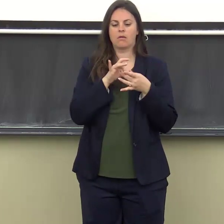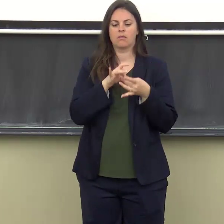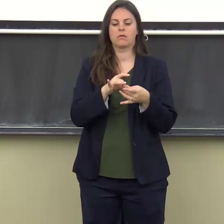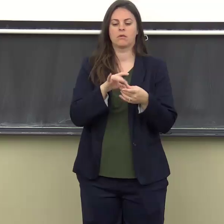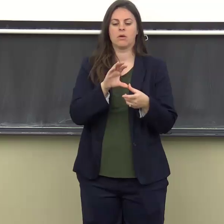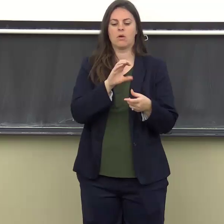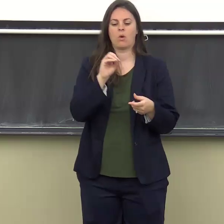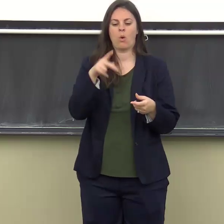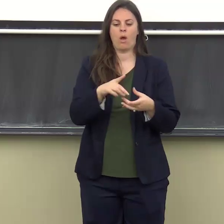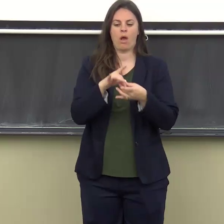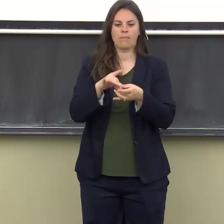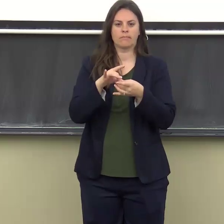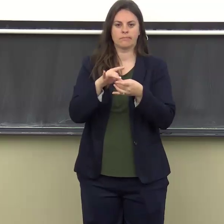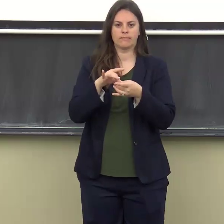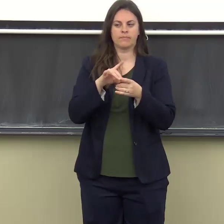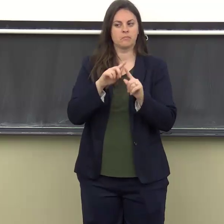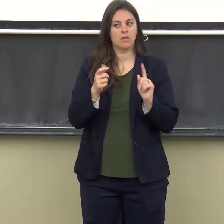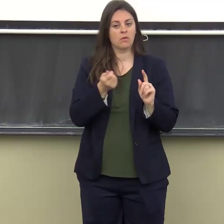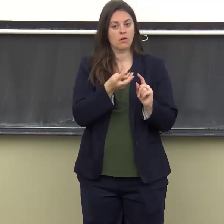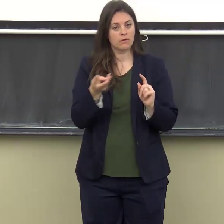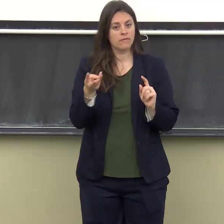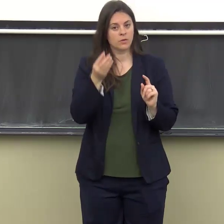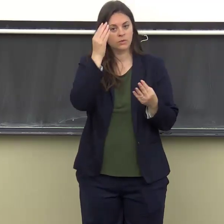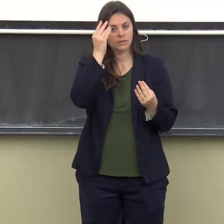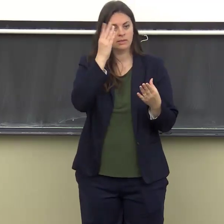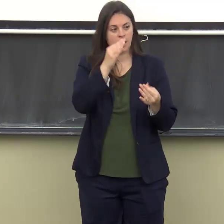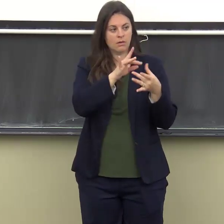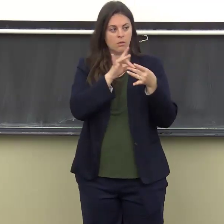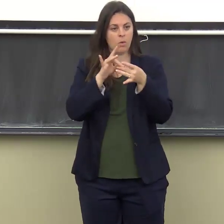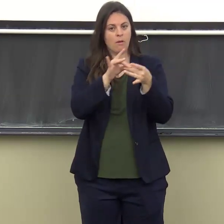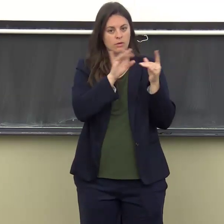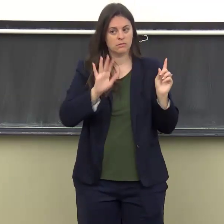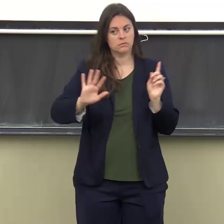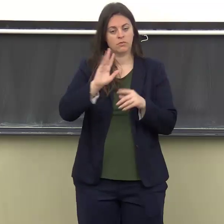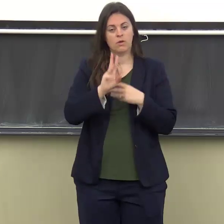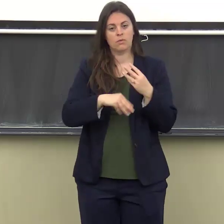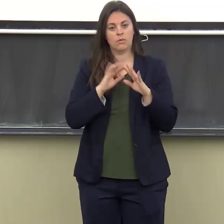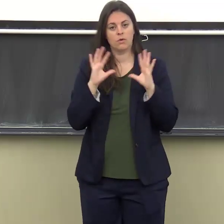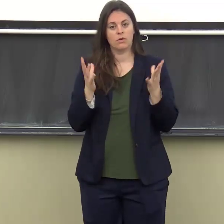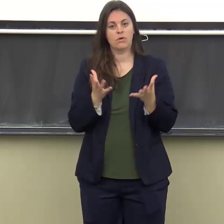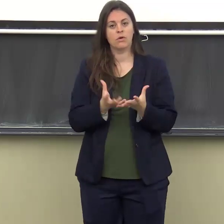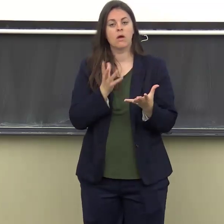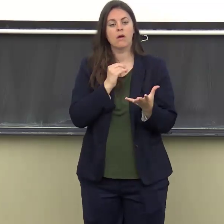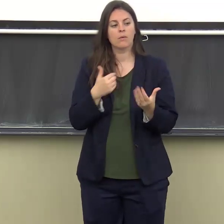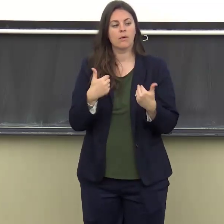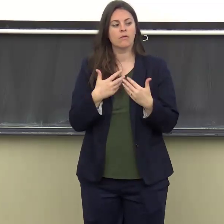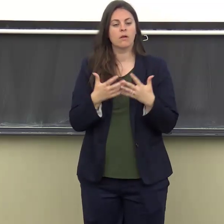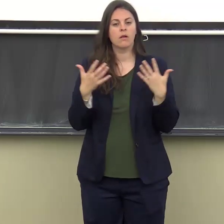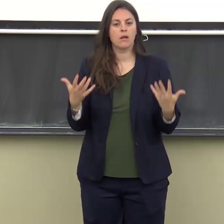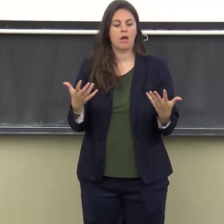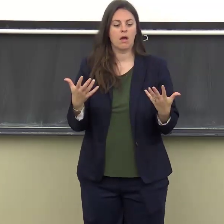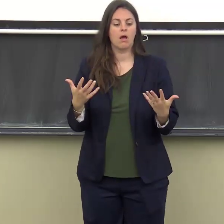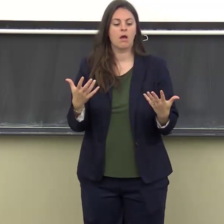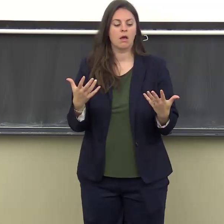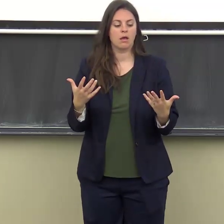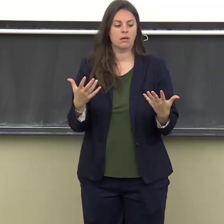actually quite a few data cooperatives around the world. And there are actually a lot of data cooperatives